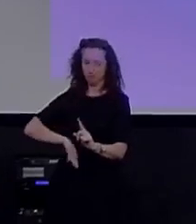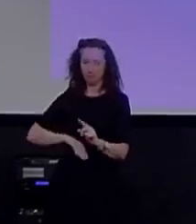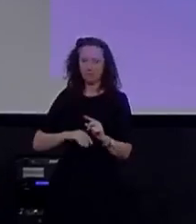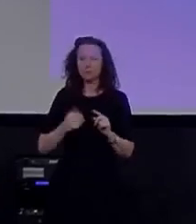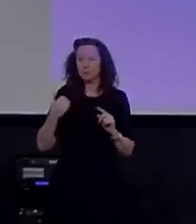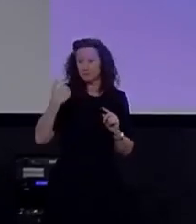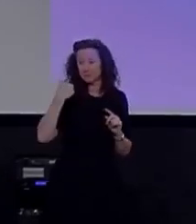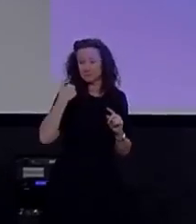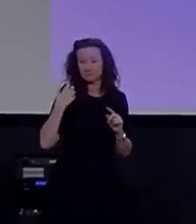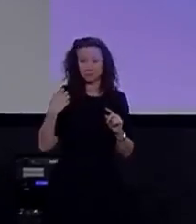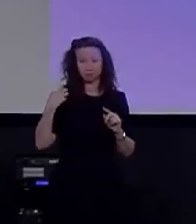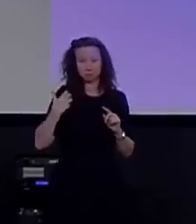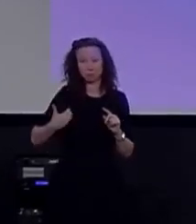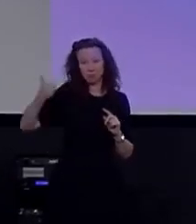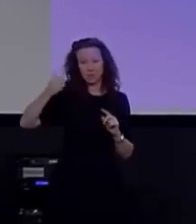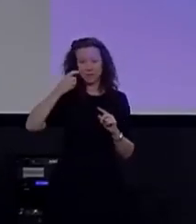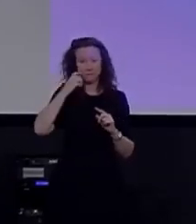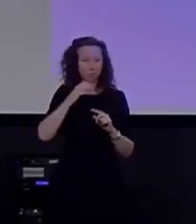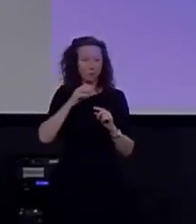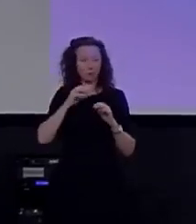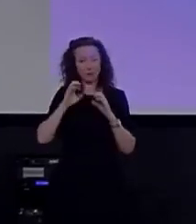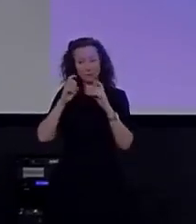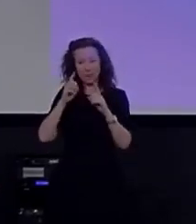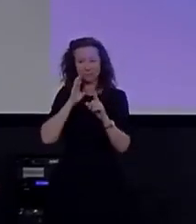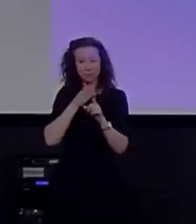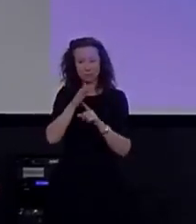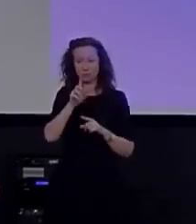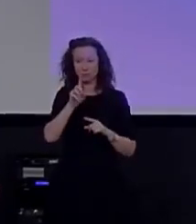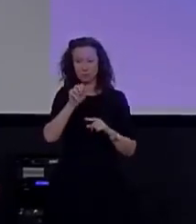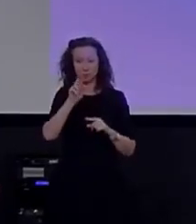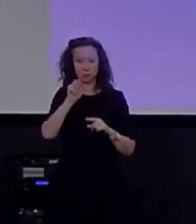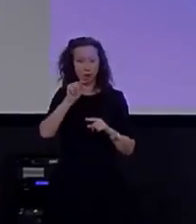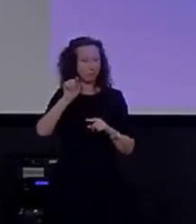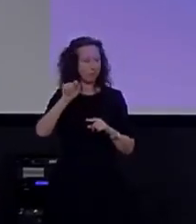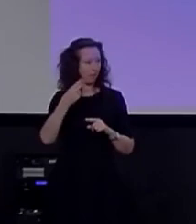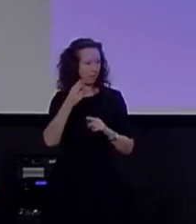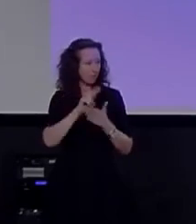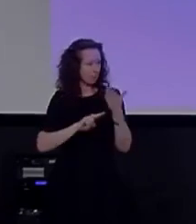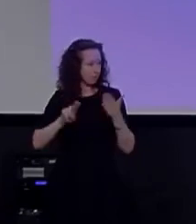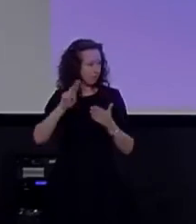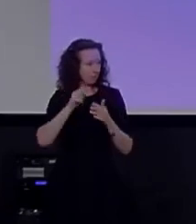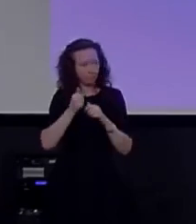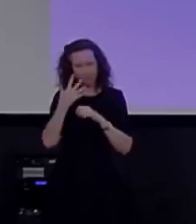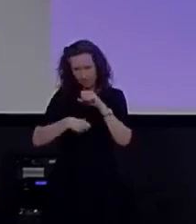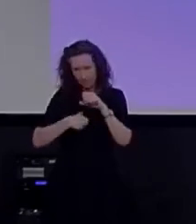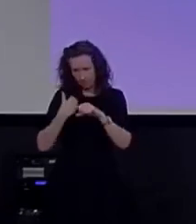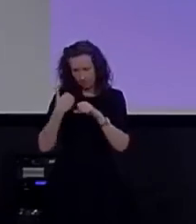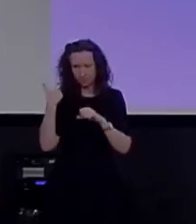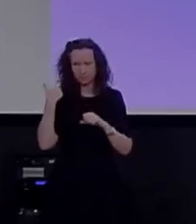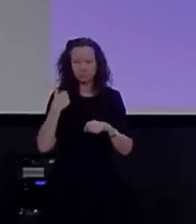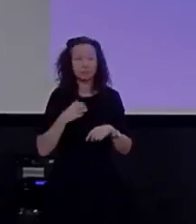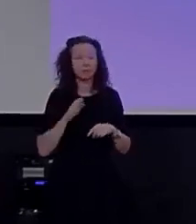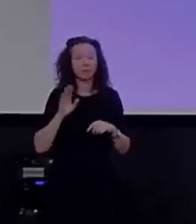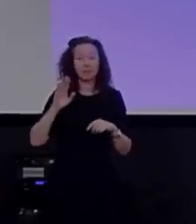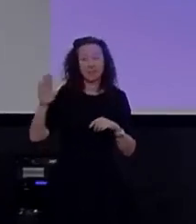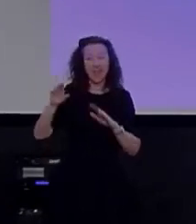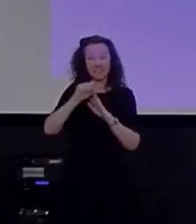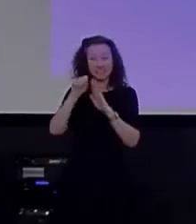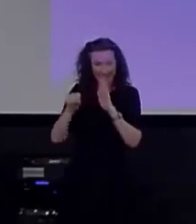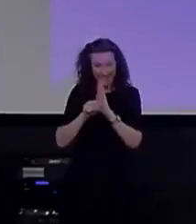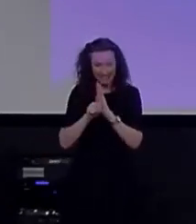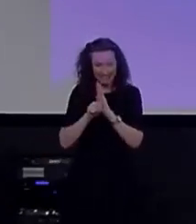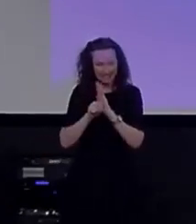of the Department of Education at Dartmouth for 5 years. And the state, as a state